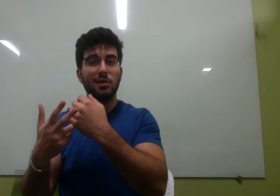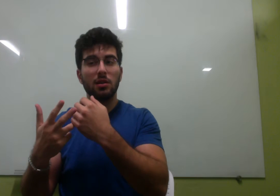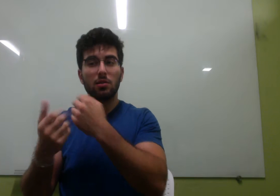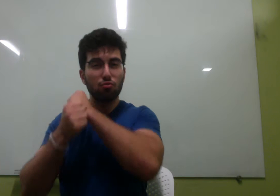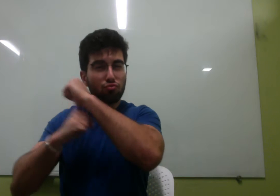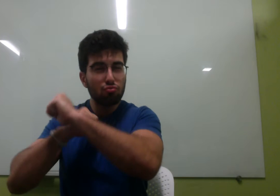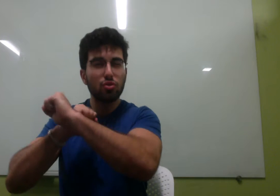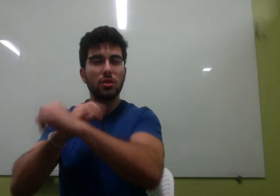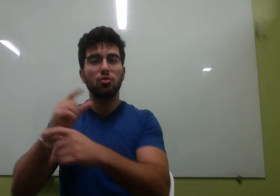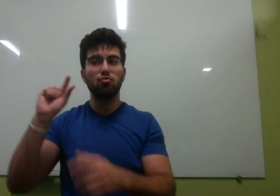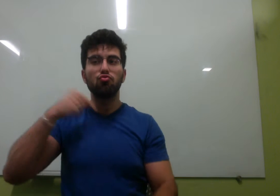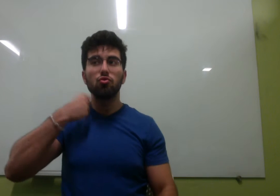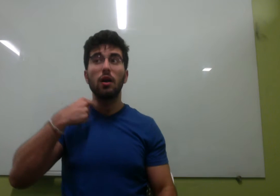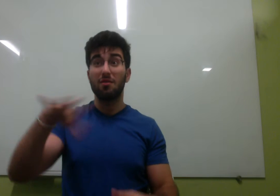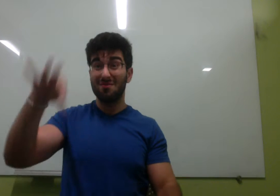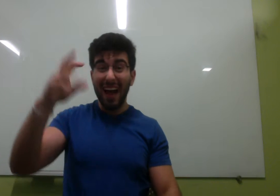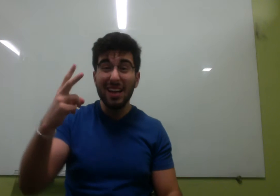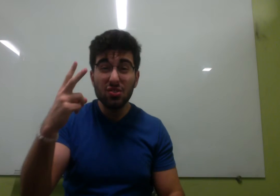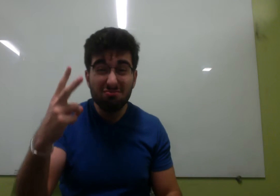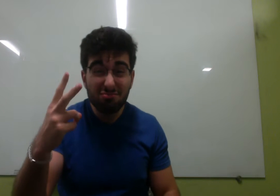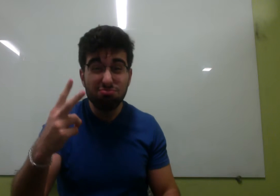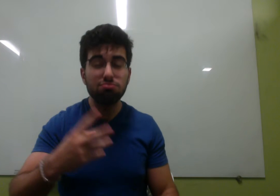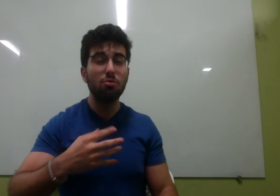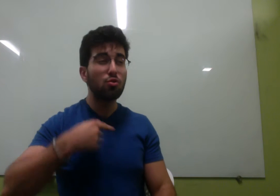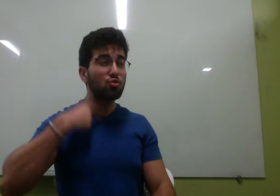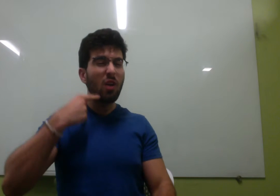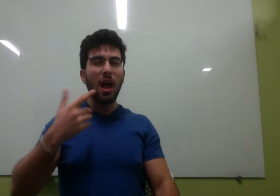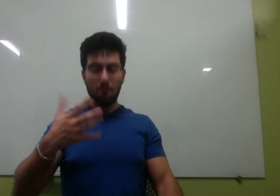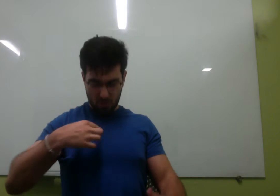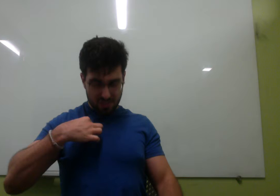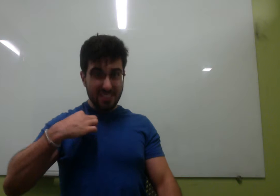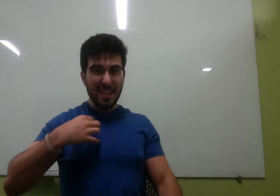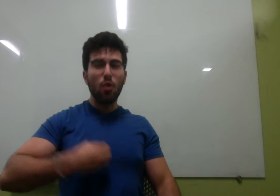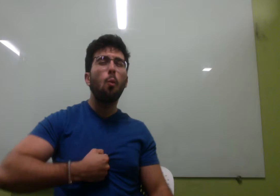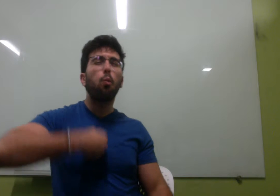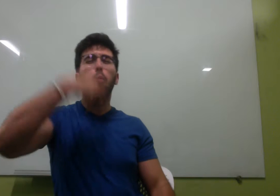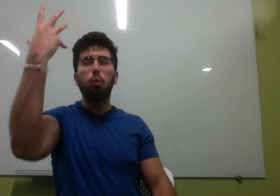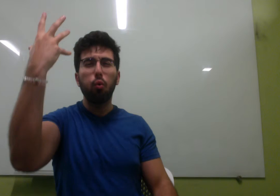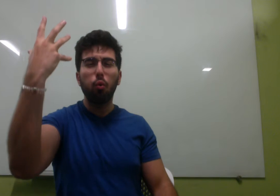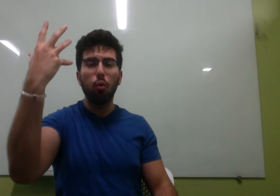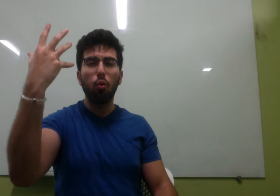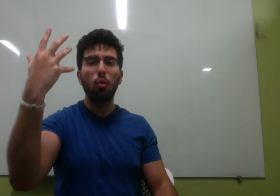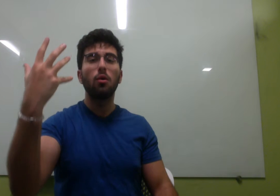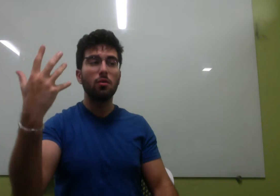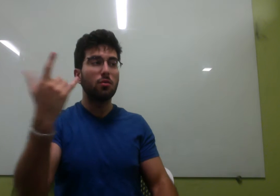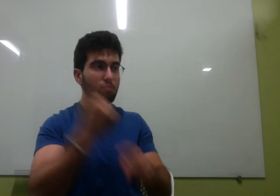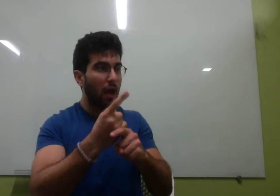like a lesser condition called leucism, which really just kind of affects the skin and